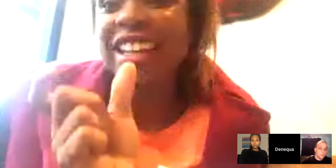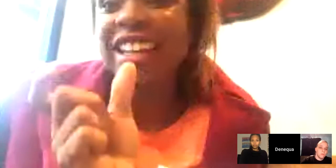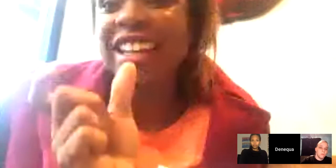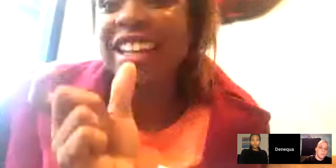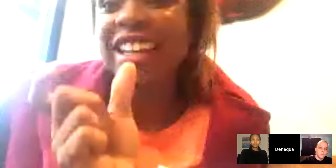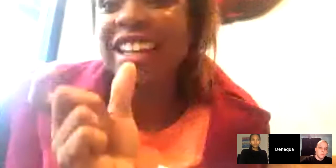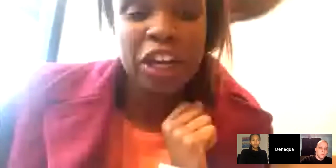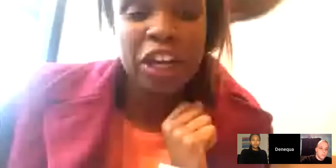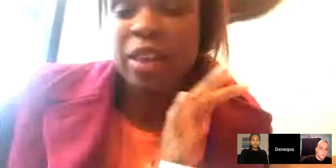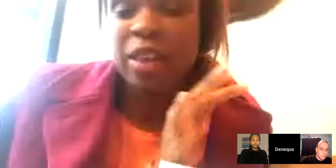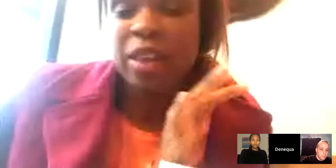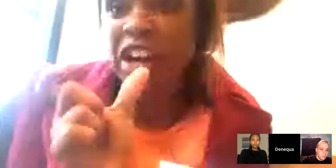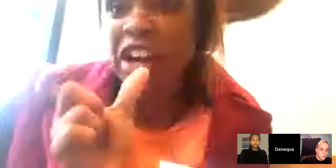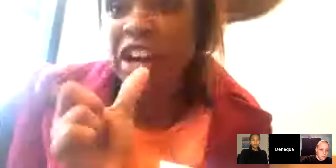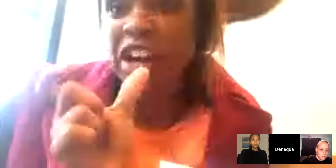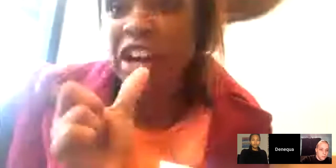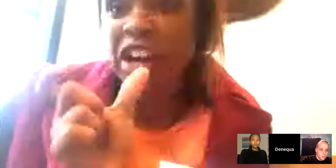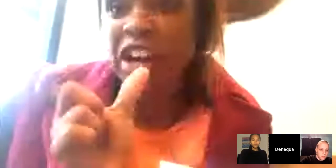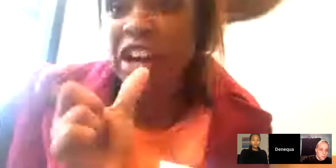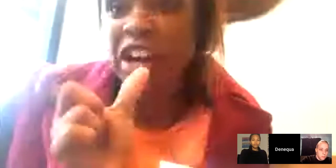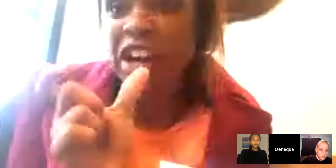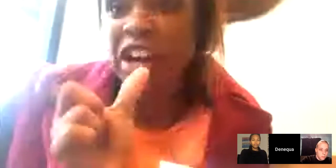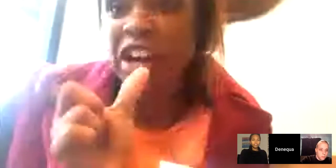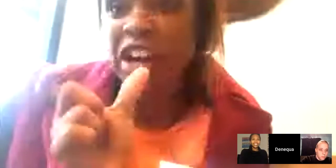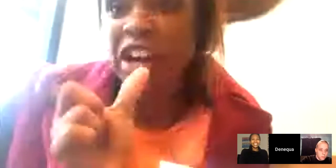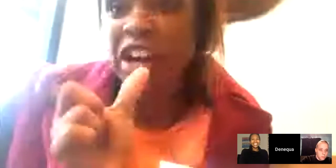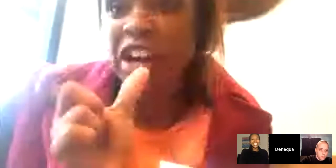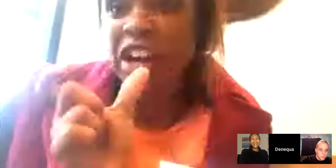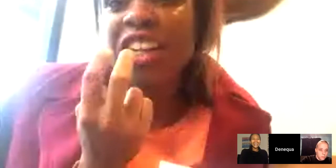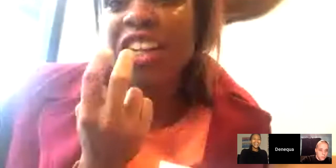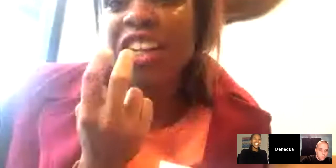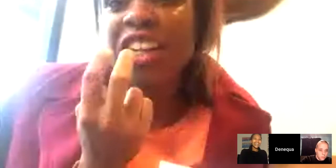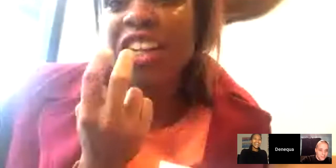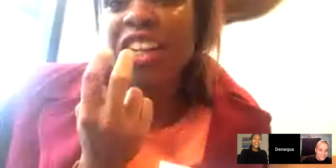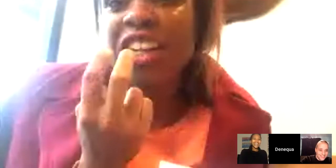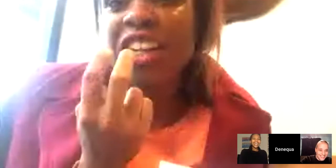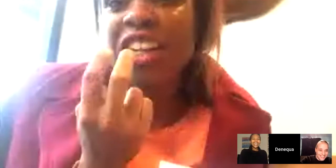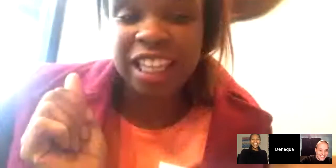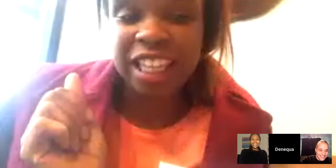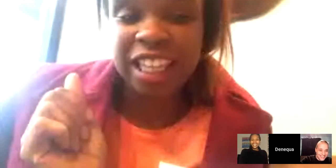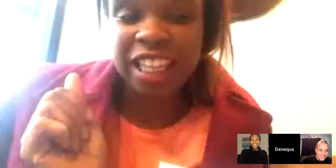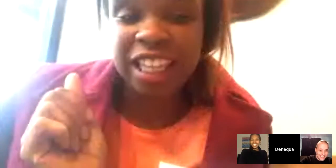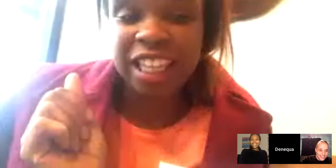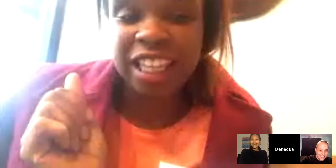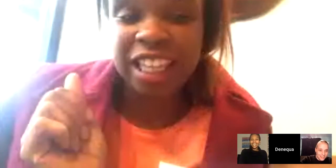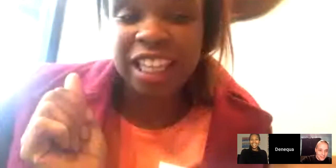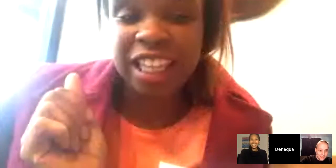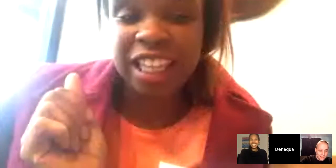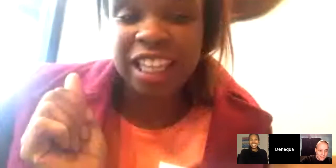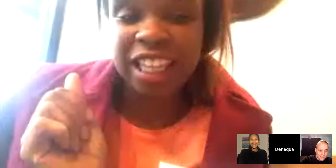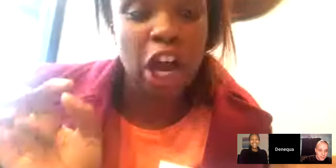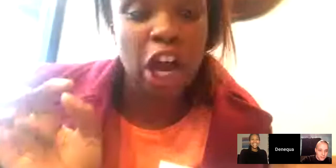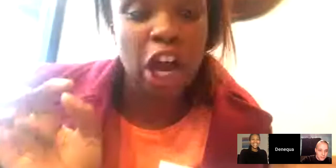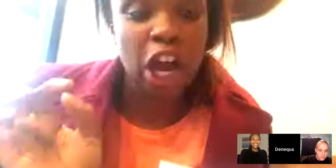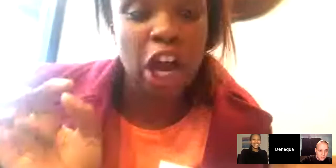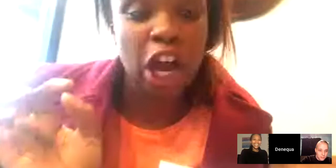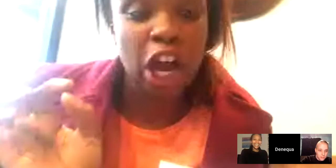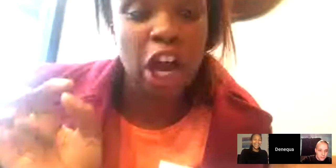slow-mo. She does not finger spell the entire word ambassador, does she? She has it on her mouth, and I see like A-M-B and then like D-R